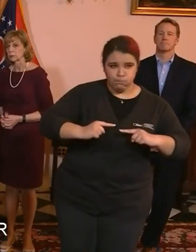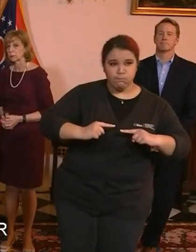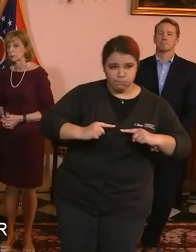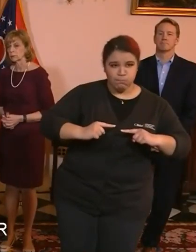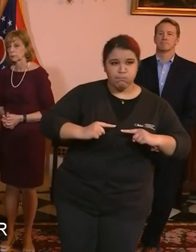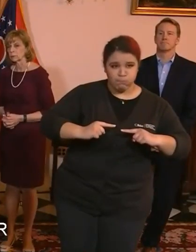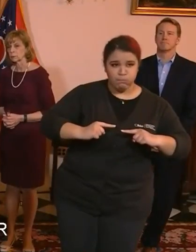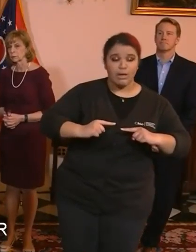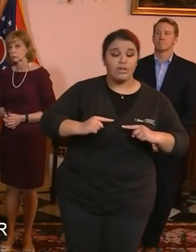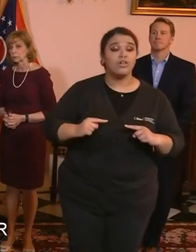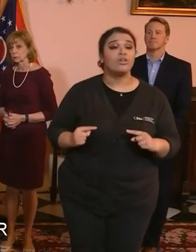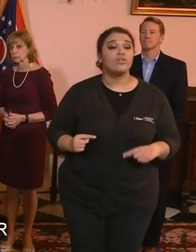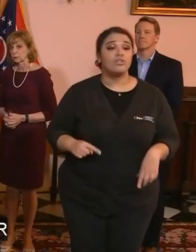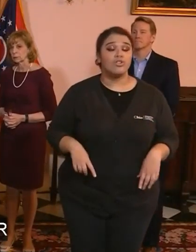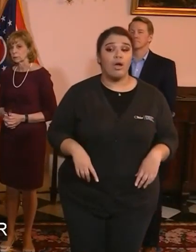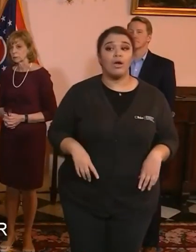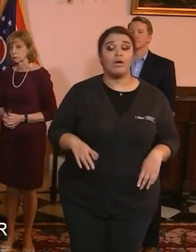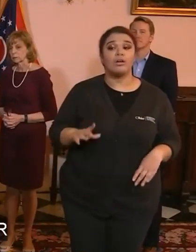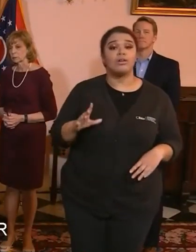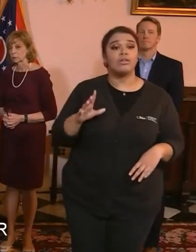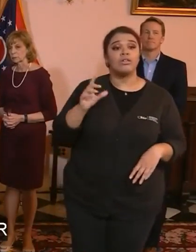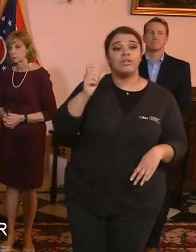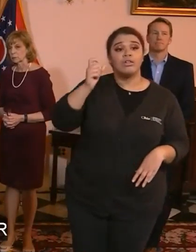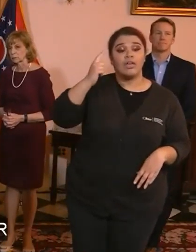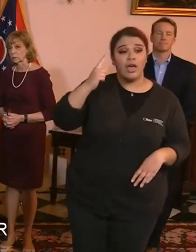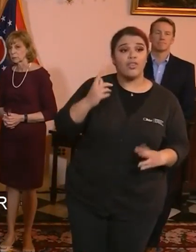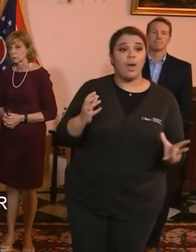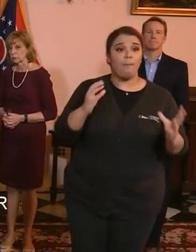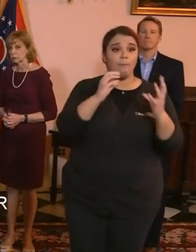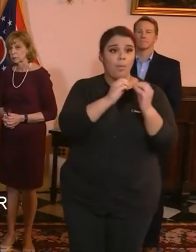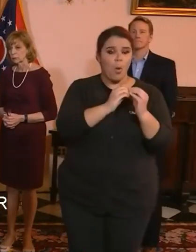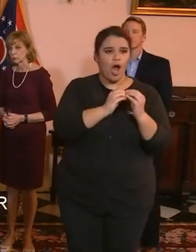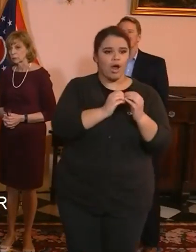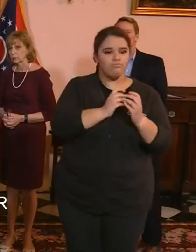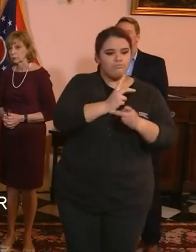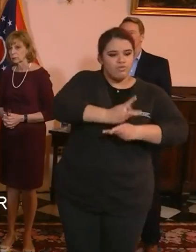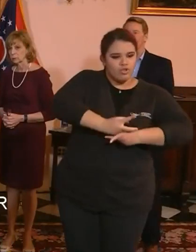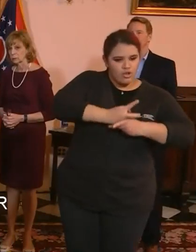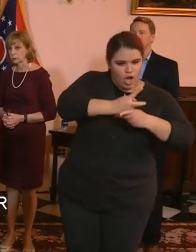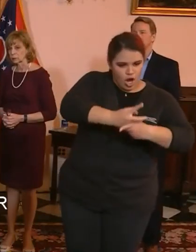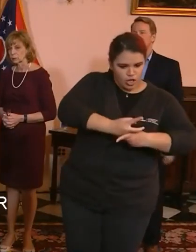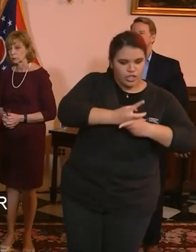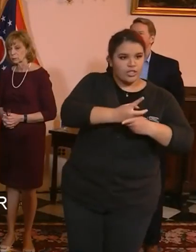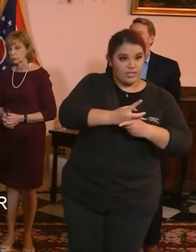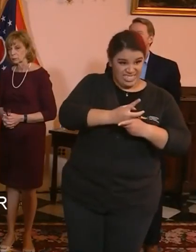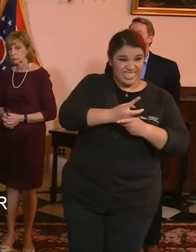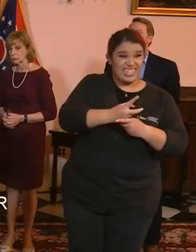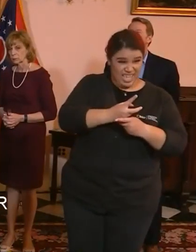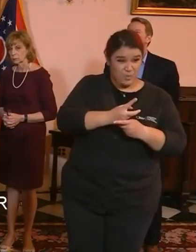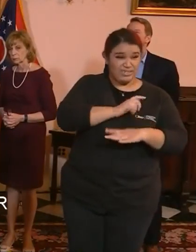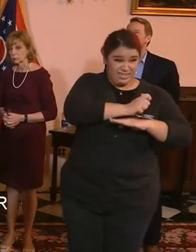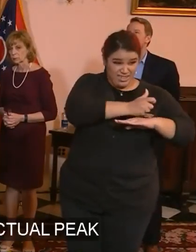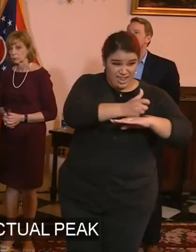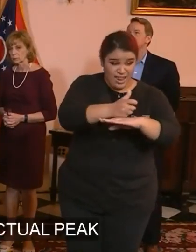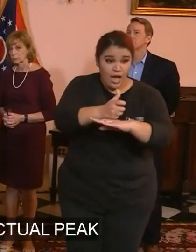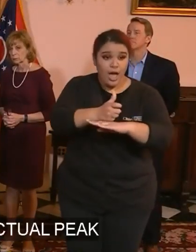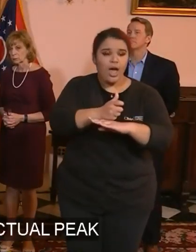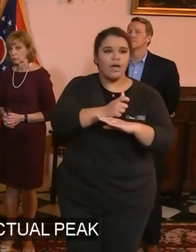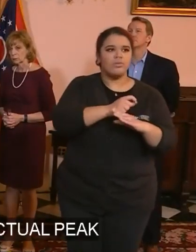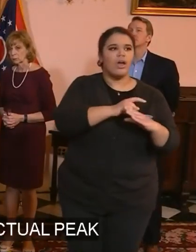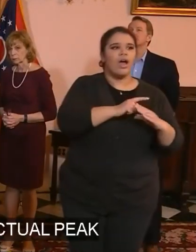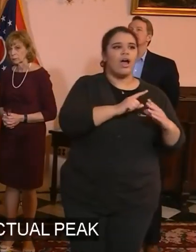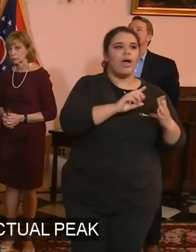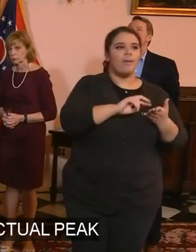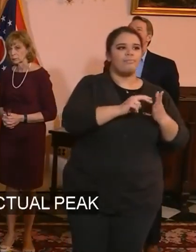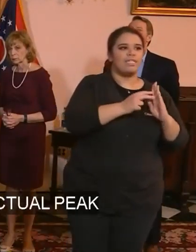actual peak will be later, but that's good because that means we'll have a slower trickle into our healthcare system. And